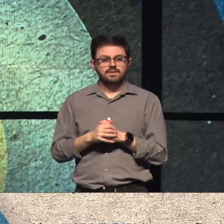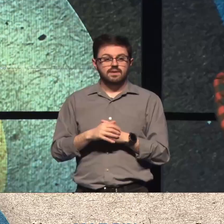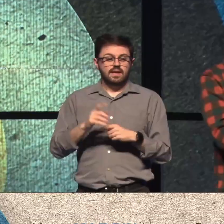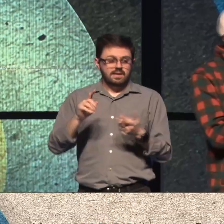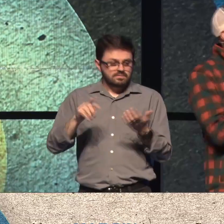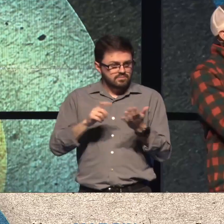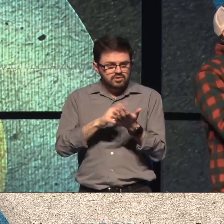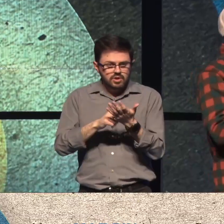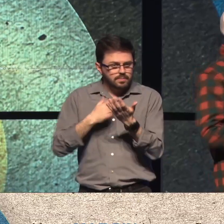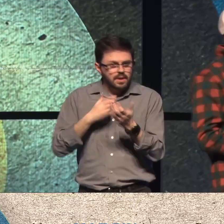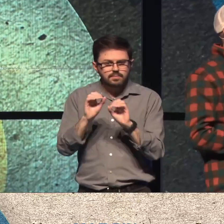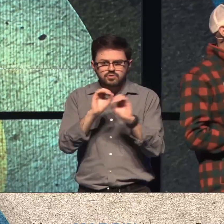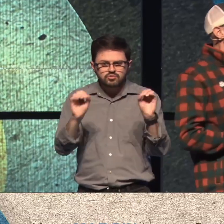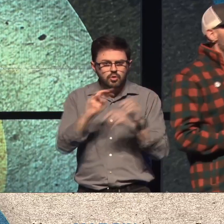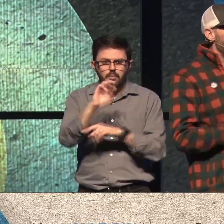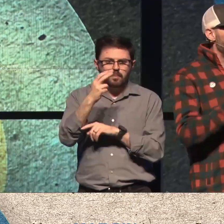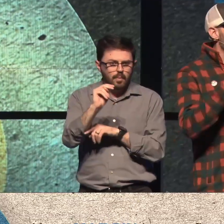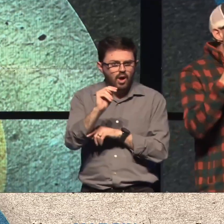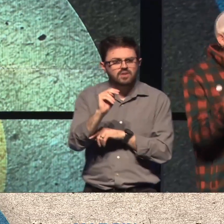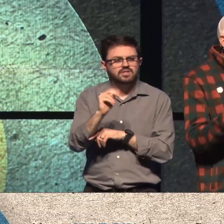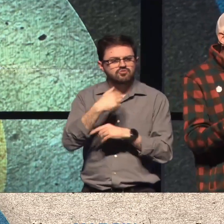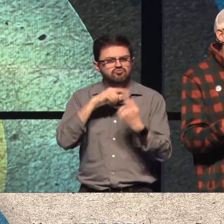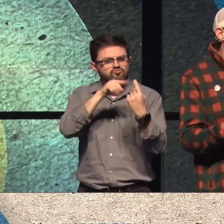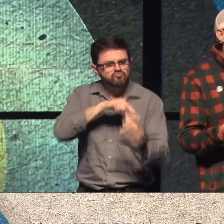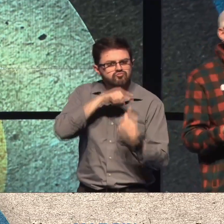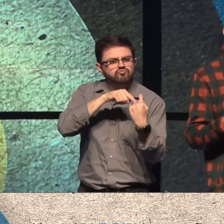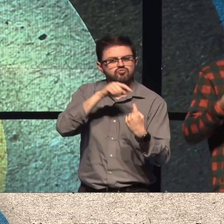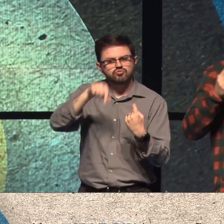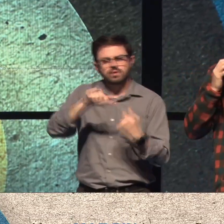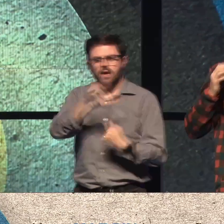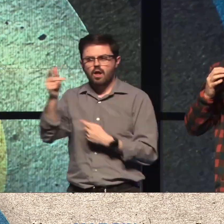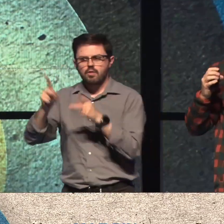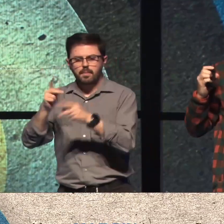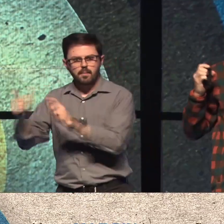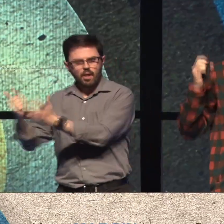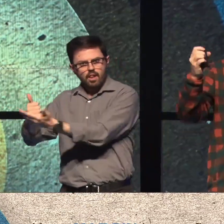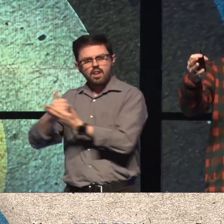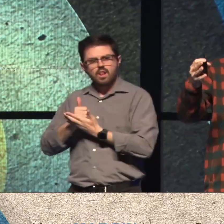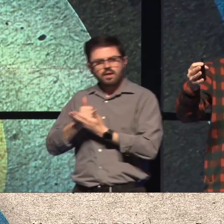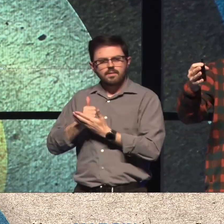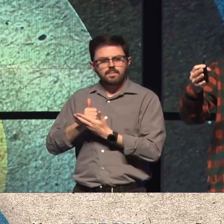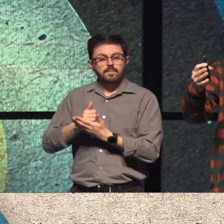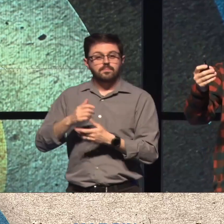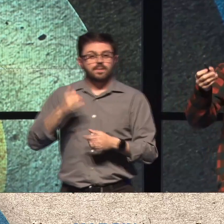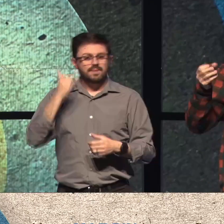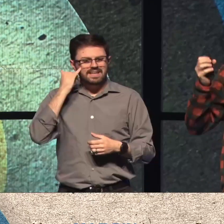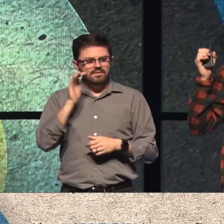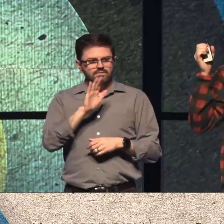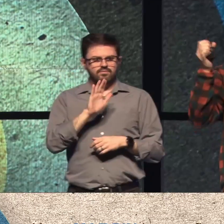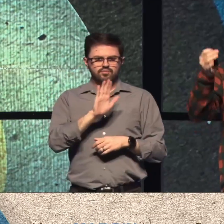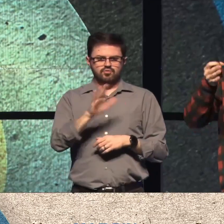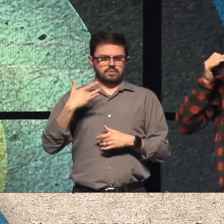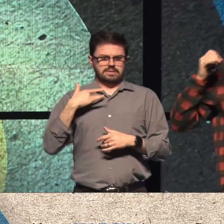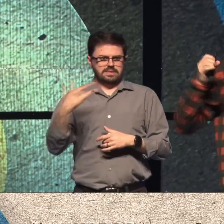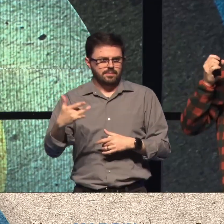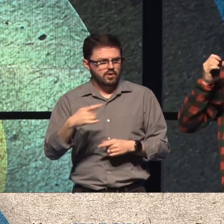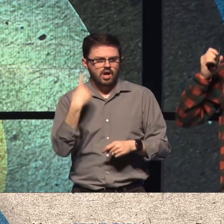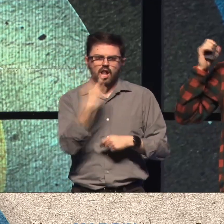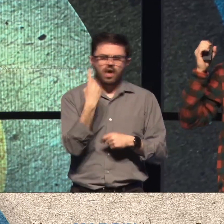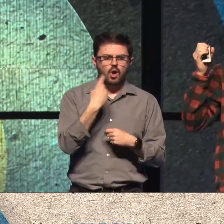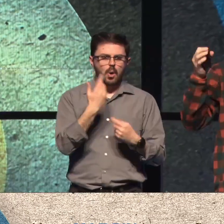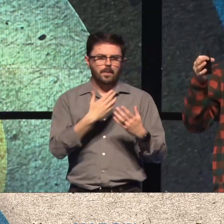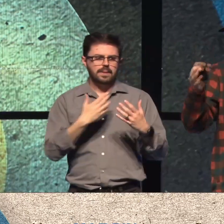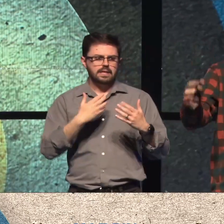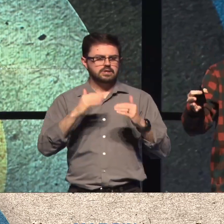have to come alongside of you and carry the burden. But if it's the pattern of your life to always live to the size of your fishbowl, whether it's your financial